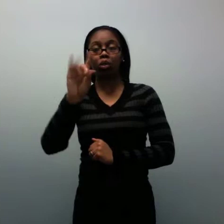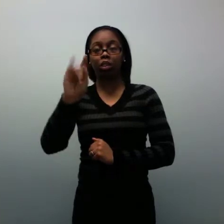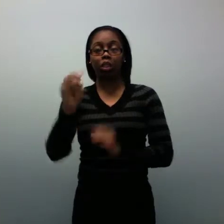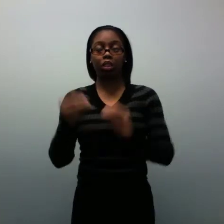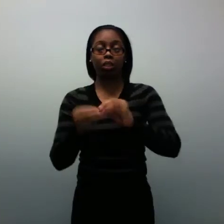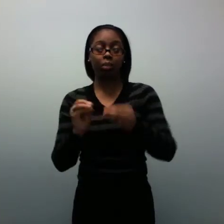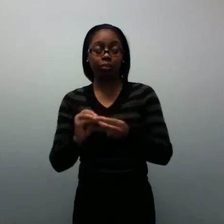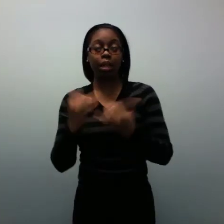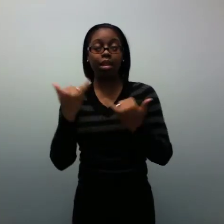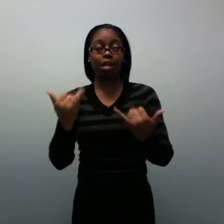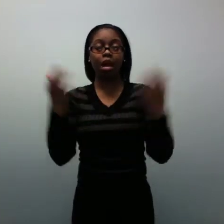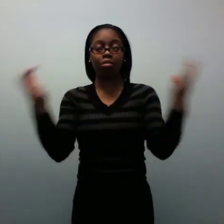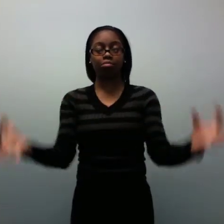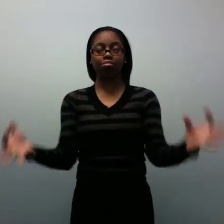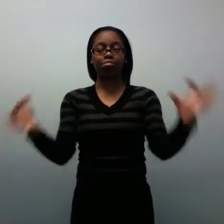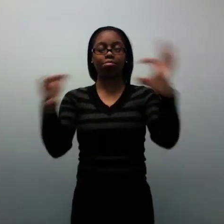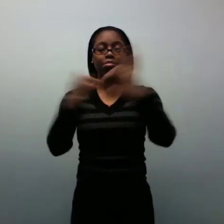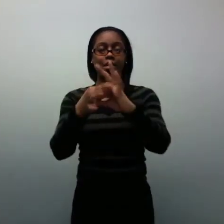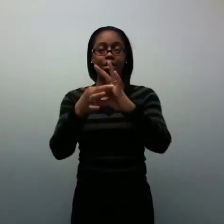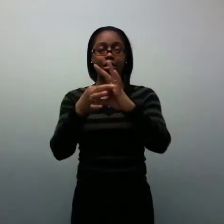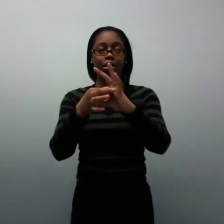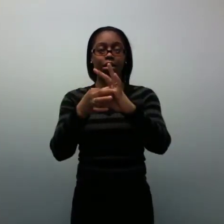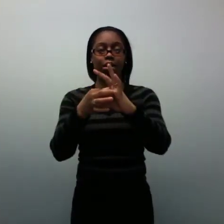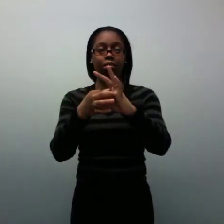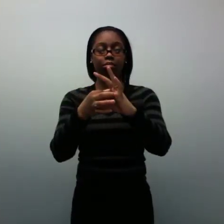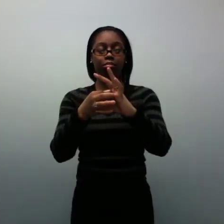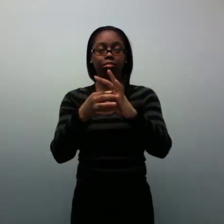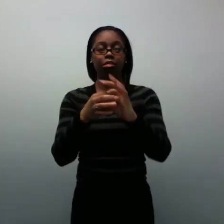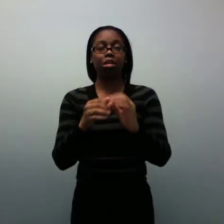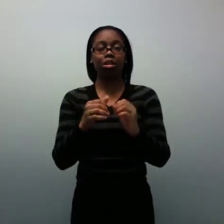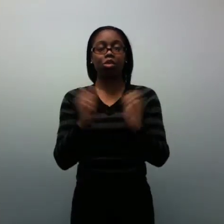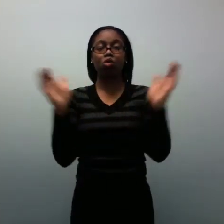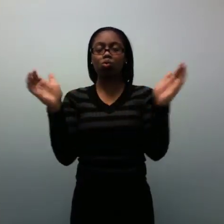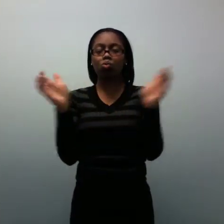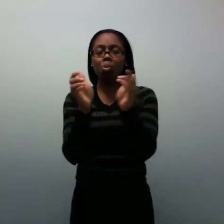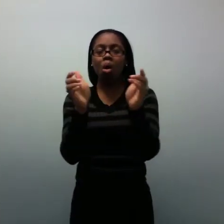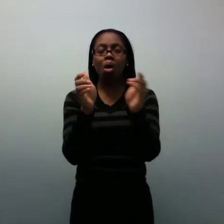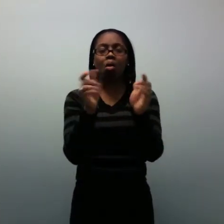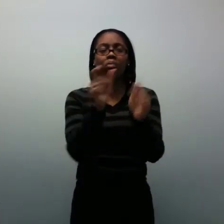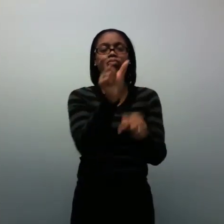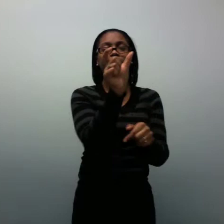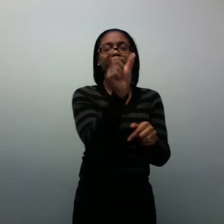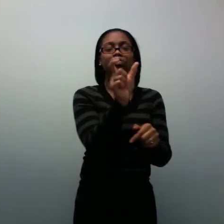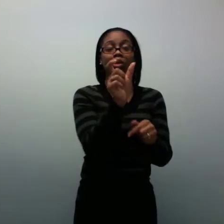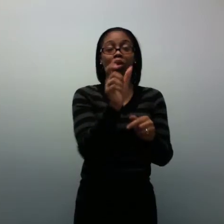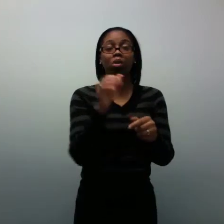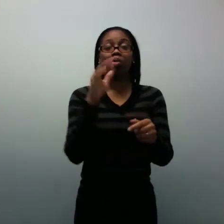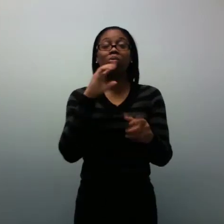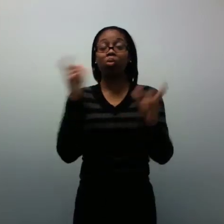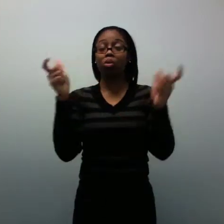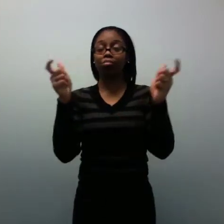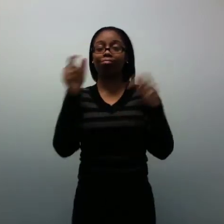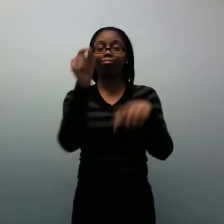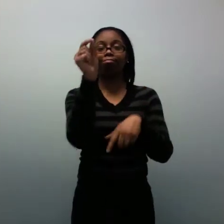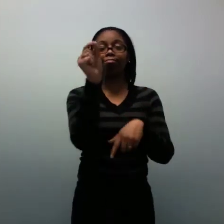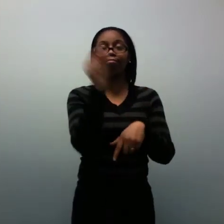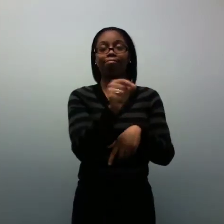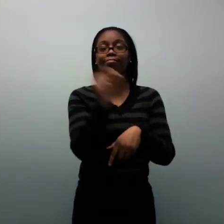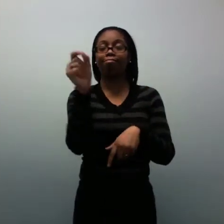connect each of the corners in the smaller rectangles to its opposite. Now, it's very important to